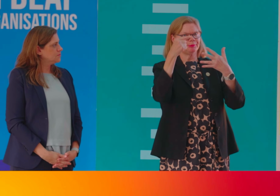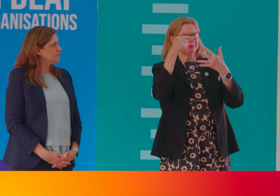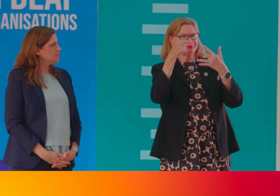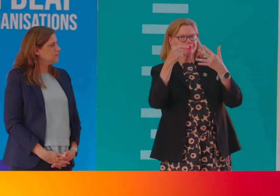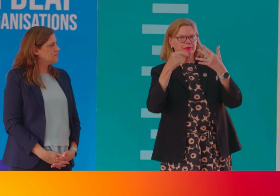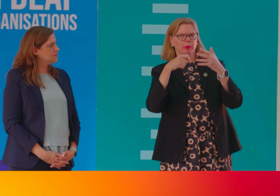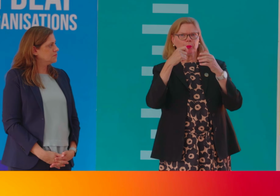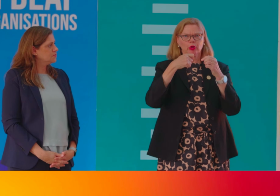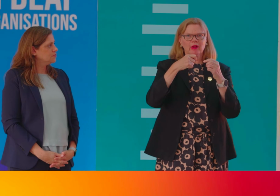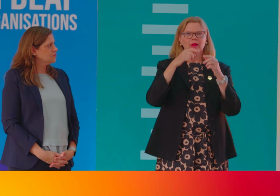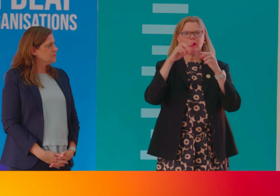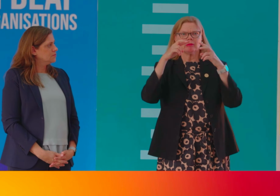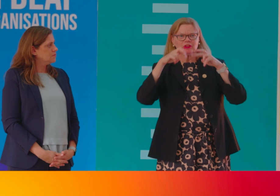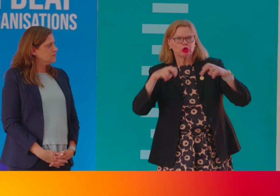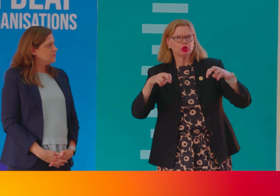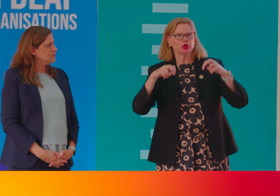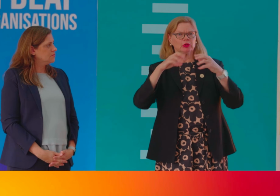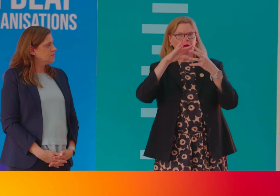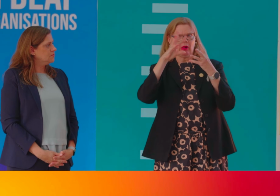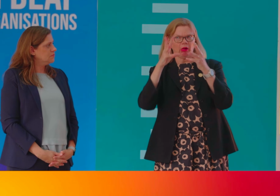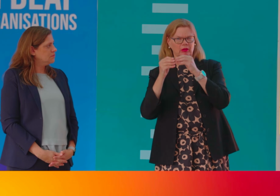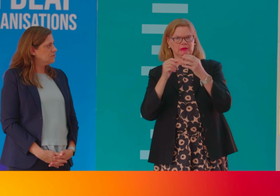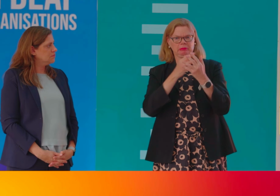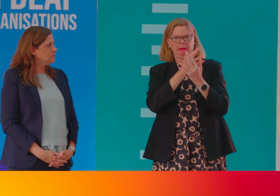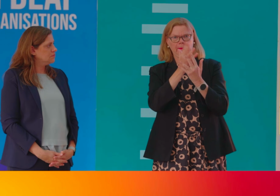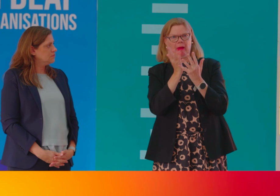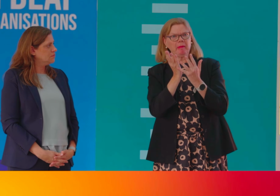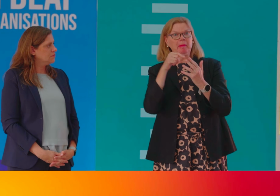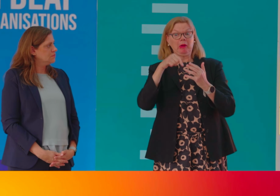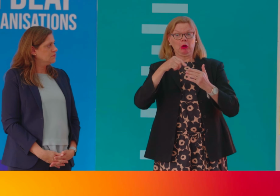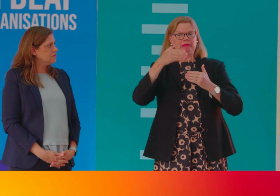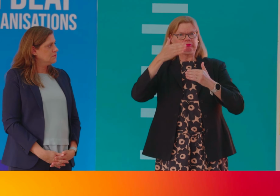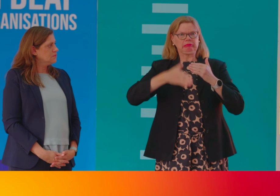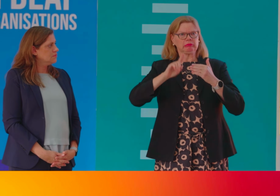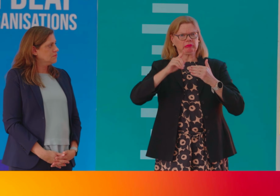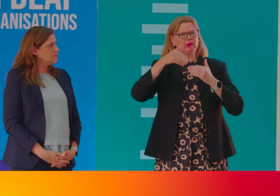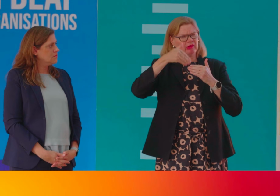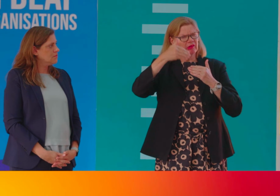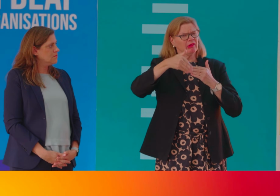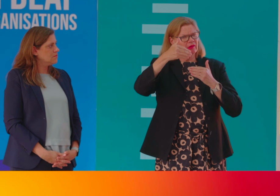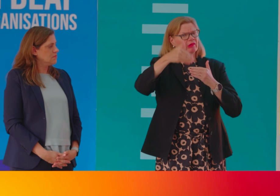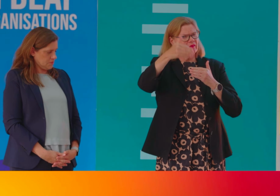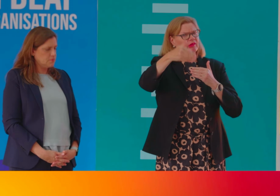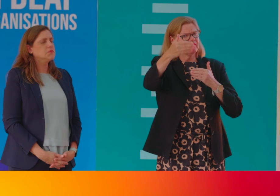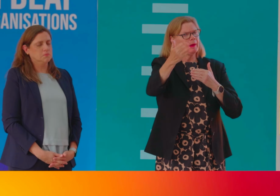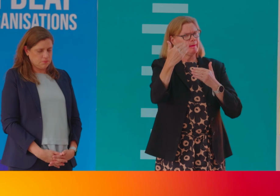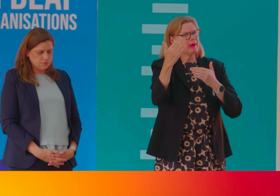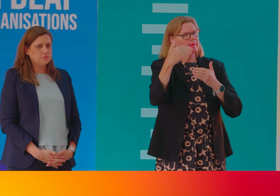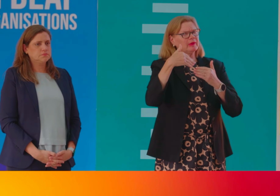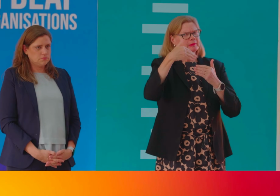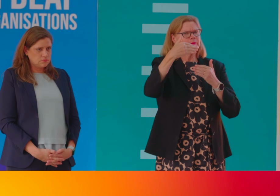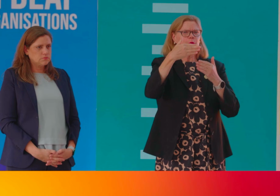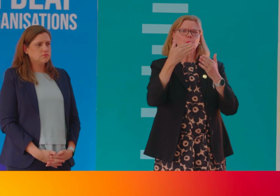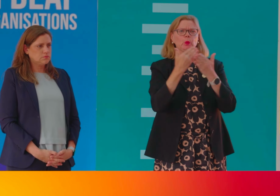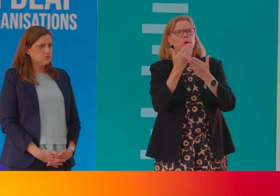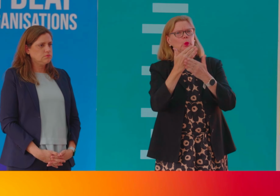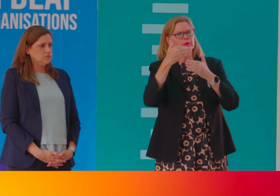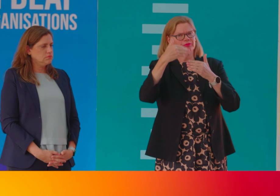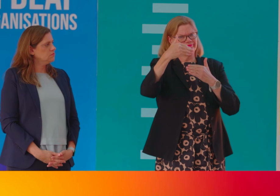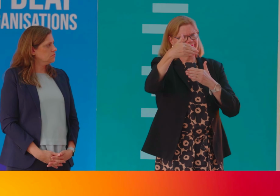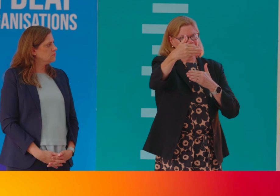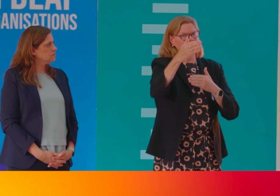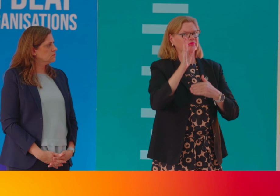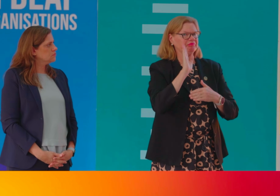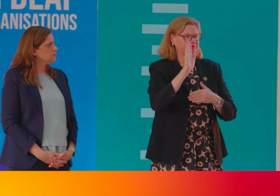had quite a number of engagements, from trainings to research, and they don't stop there.